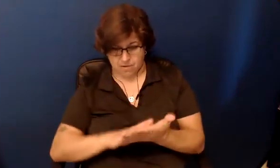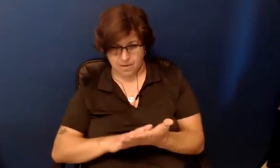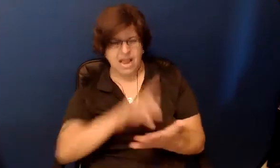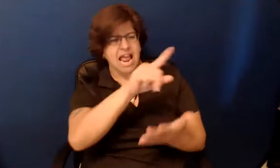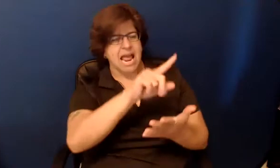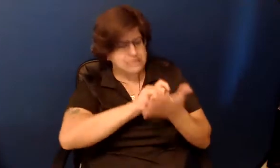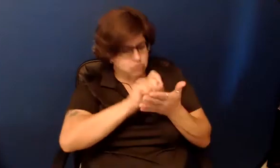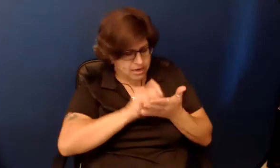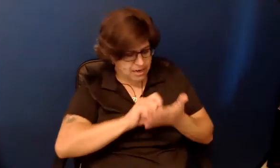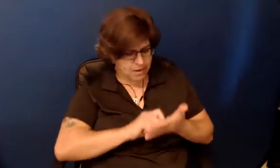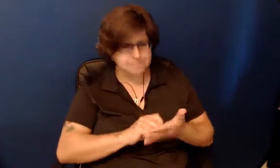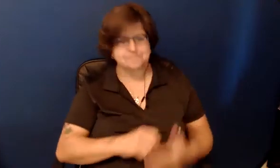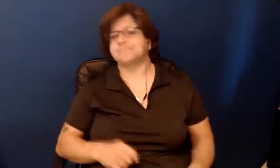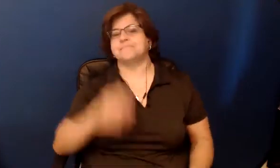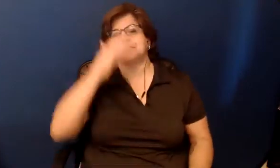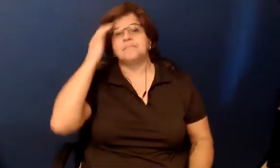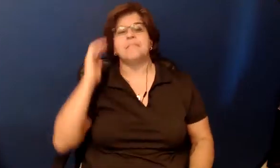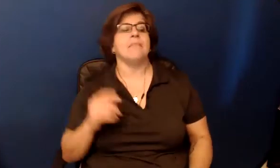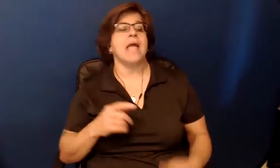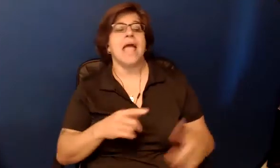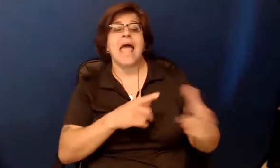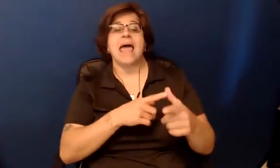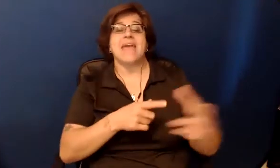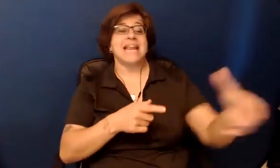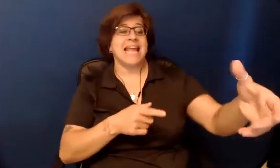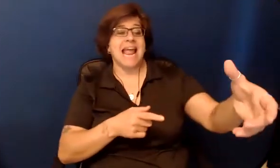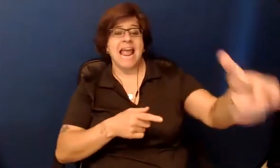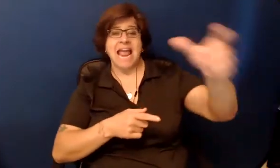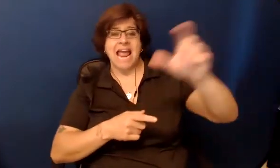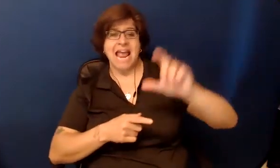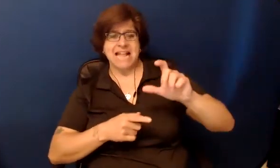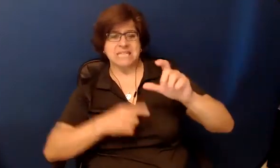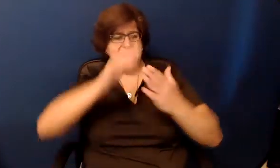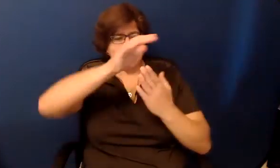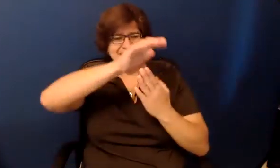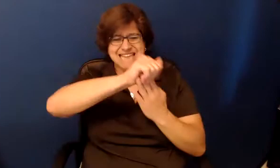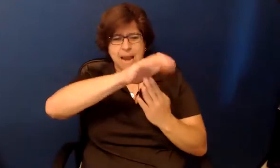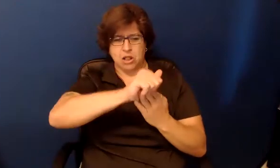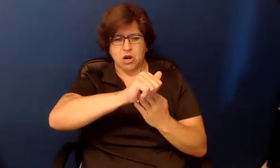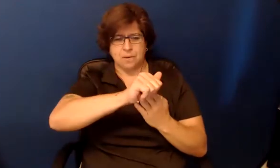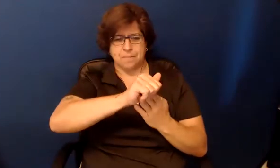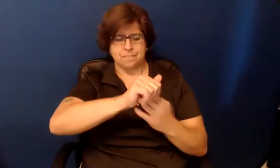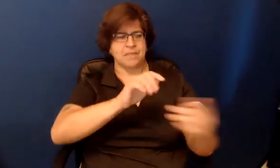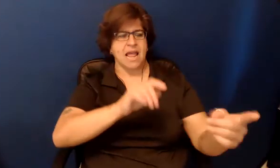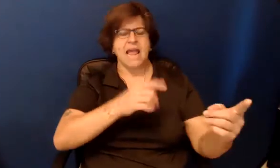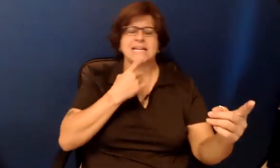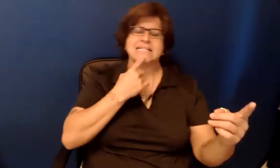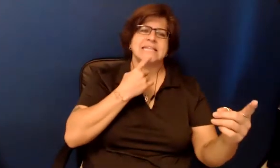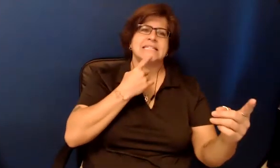over with, he hands me this paper. He said, these are all the things that you told me, Luther. These are all your, what we'll